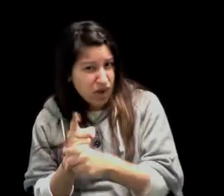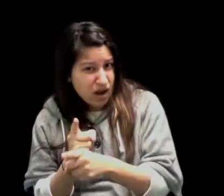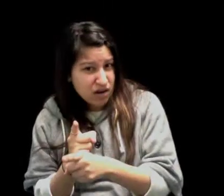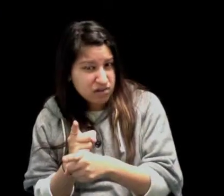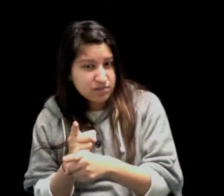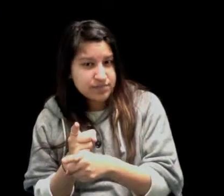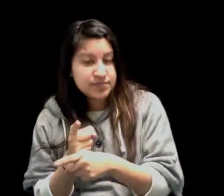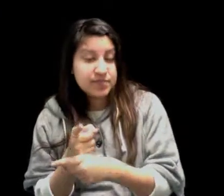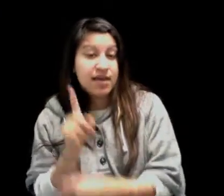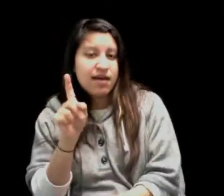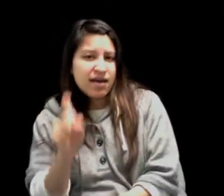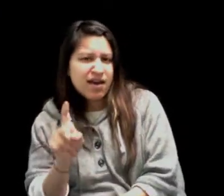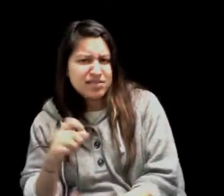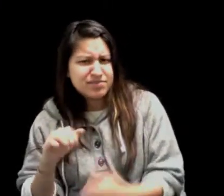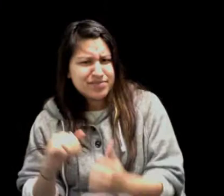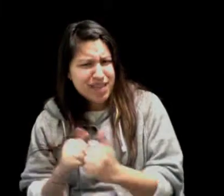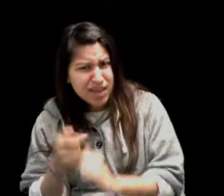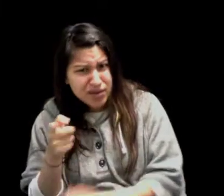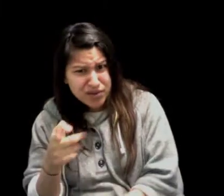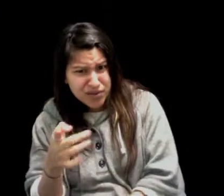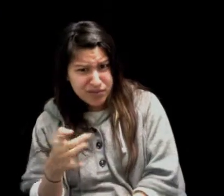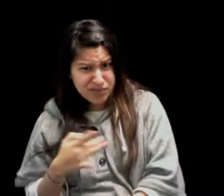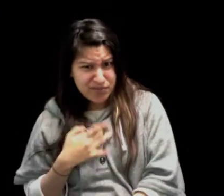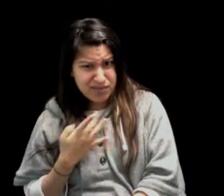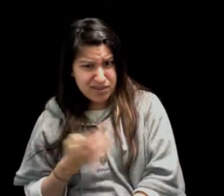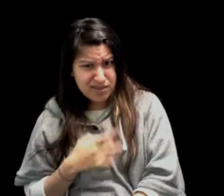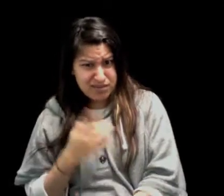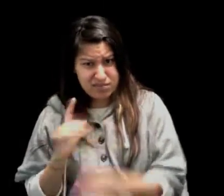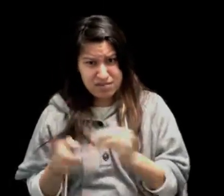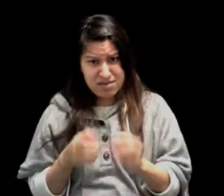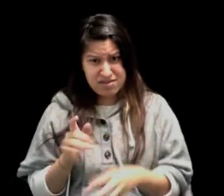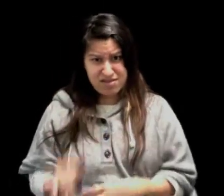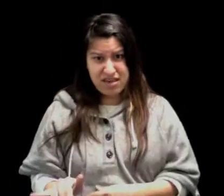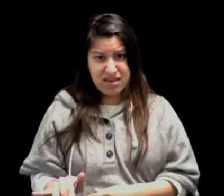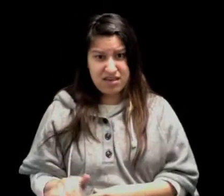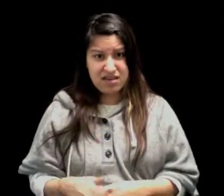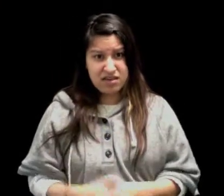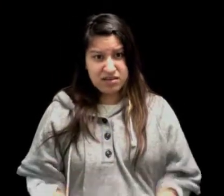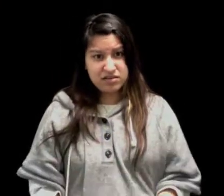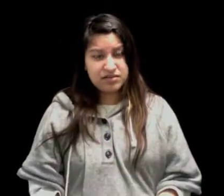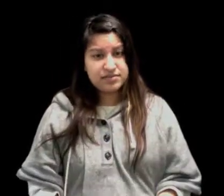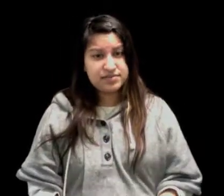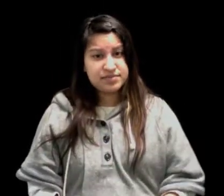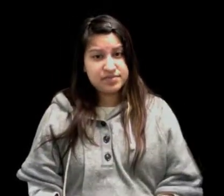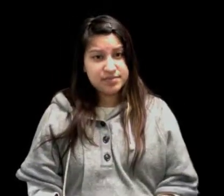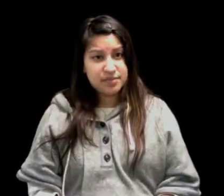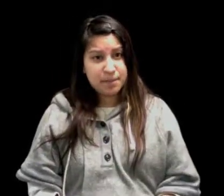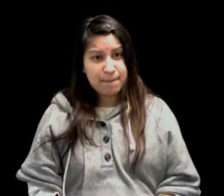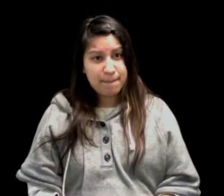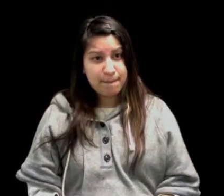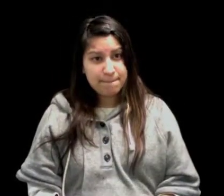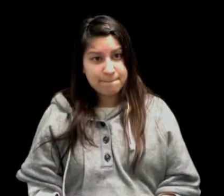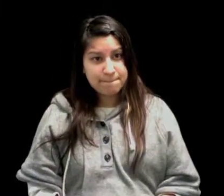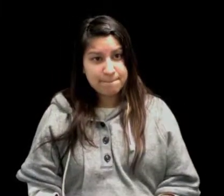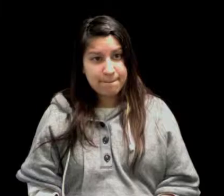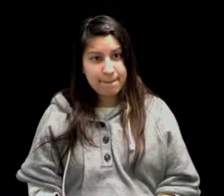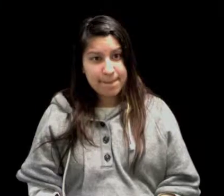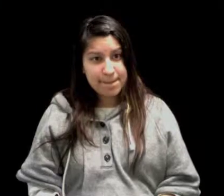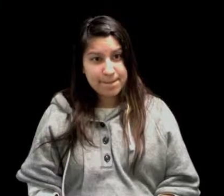Now, the two statements you want the kids to write about are, one, I think this question is motivated by